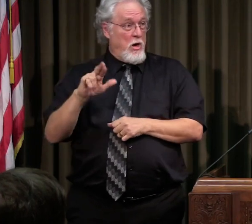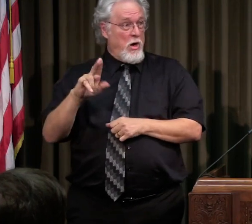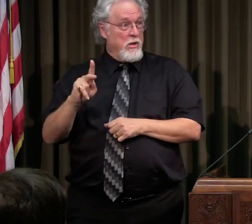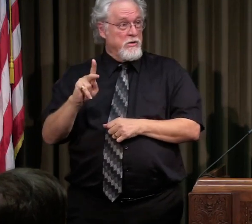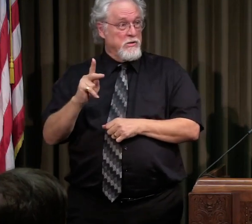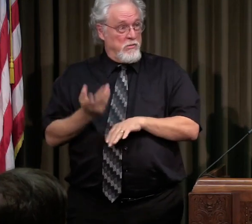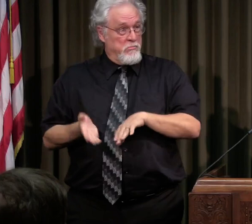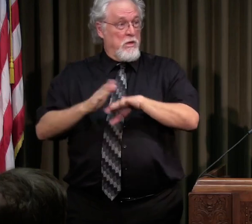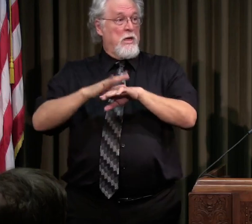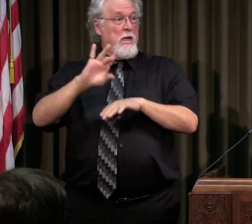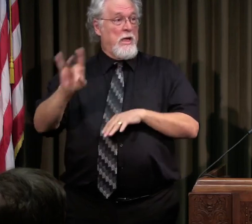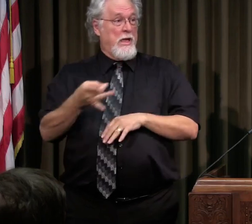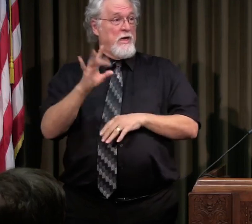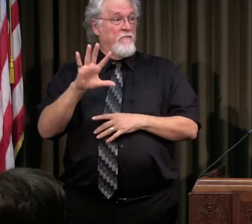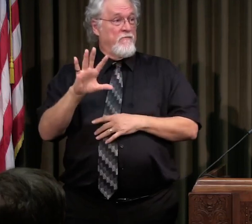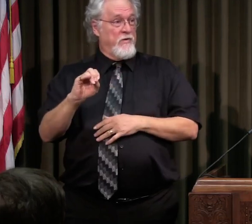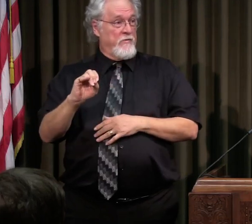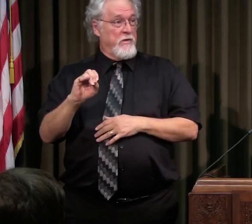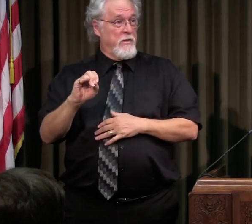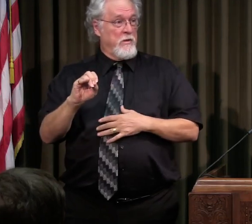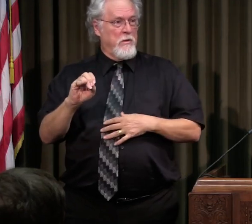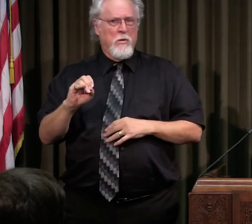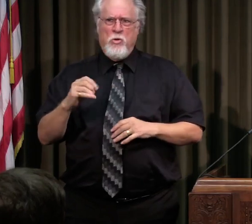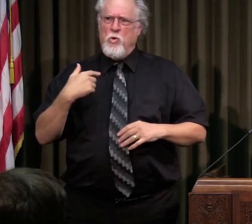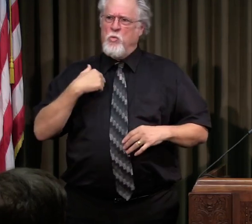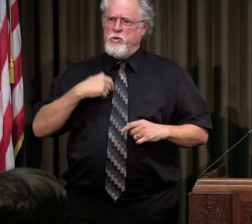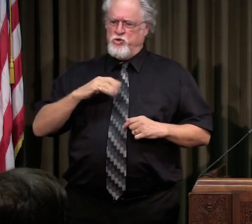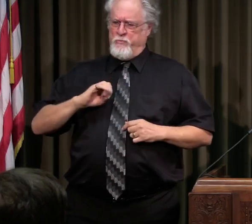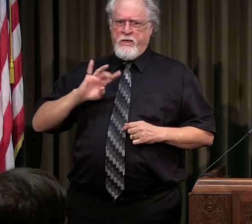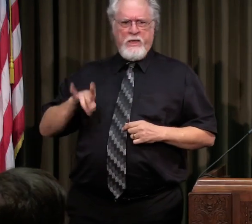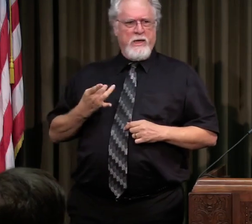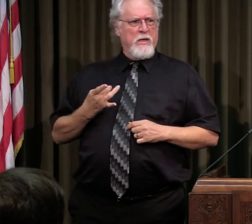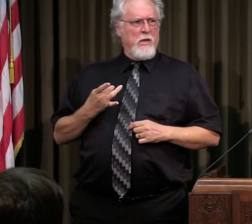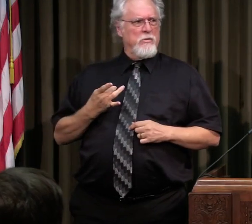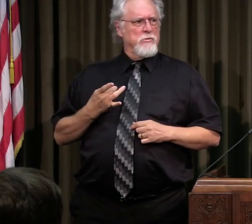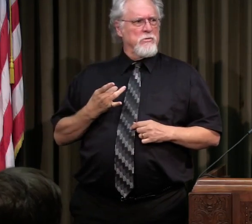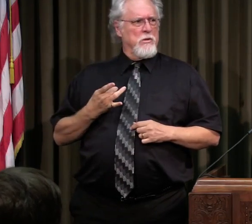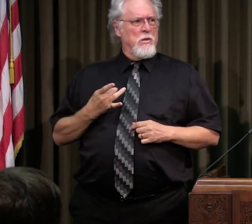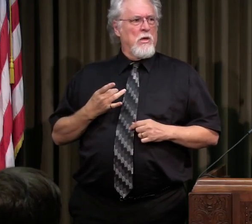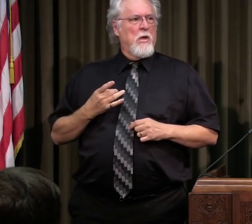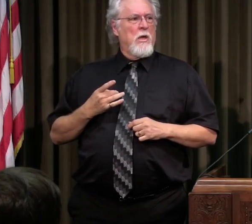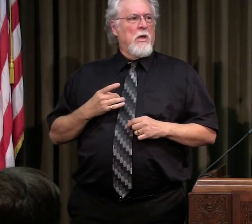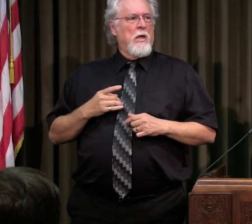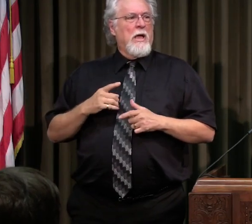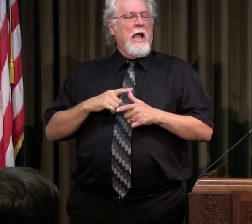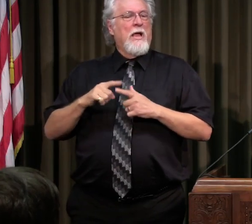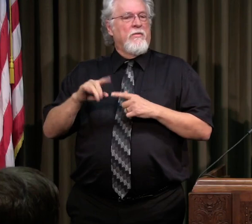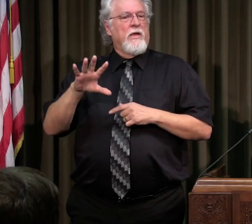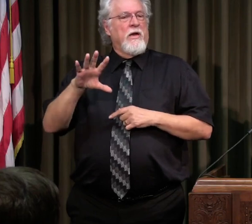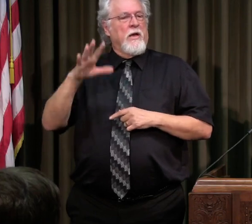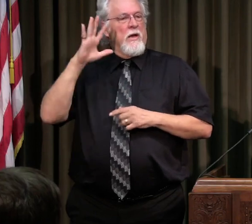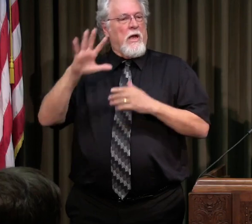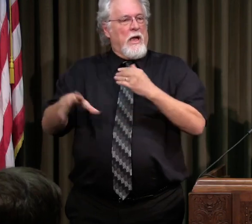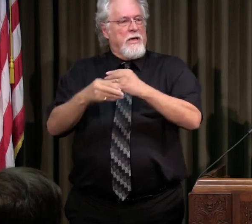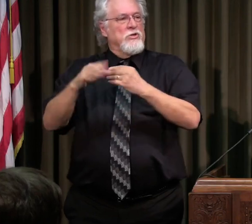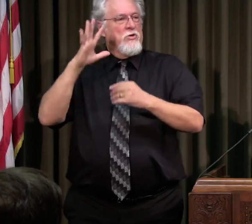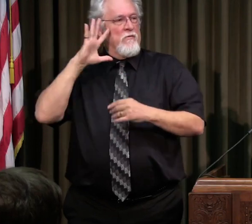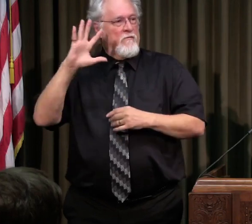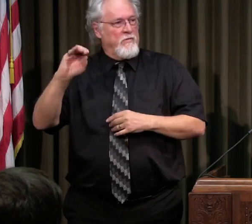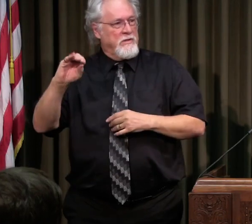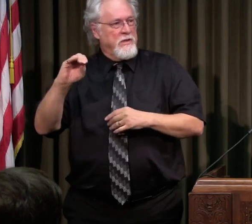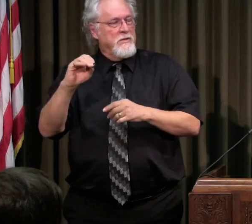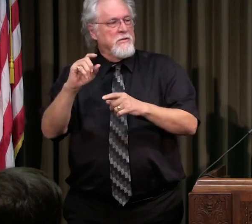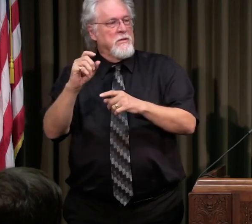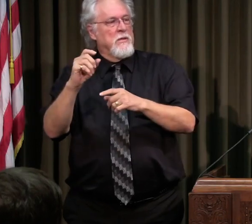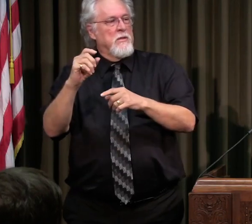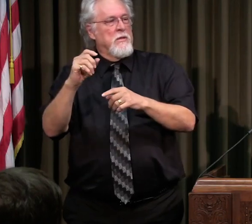be at $8.50 an hour when I think we ought to be at $8 an hour, and then do the additional 50 cents a year later. I just